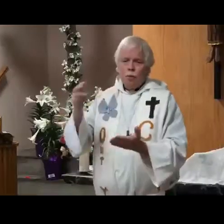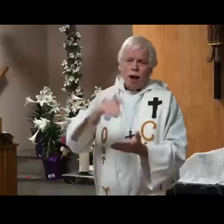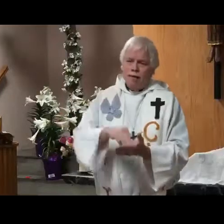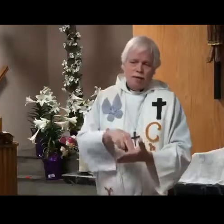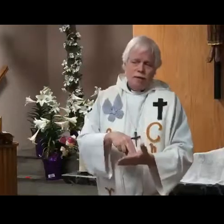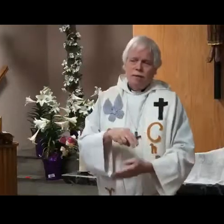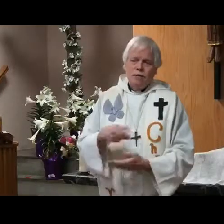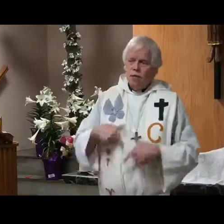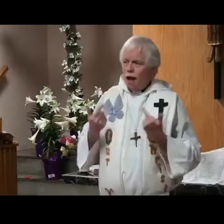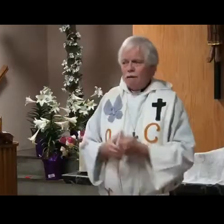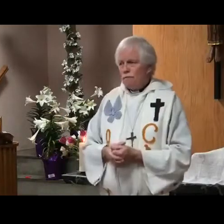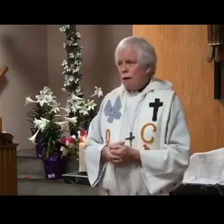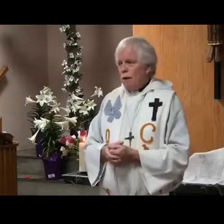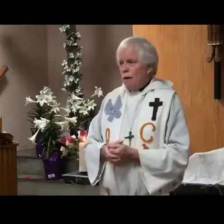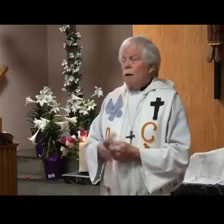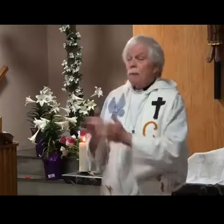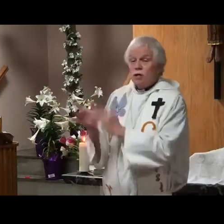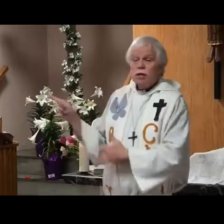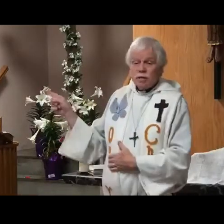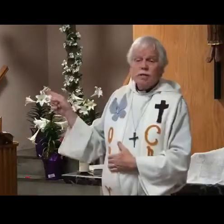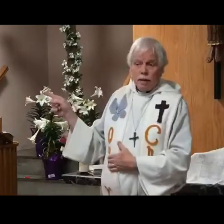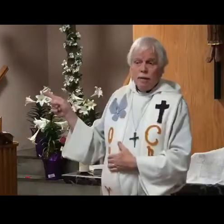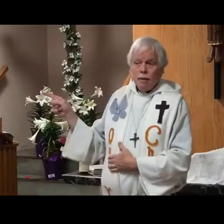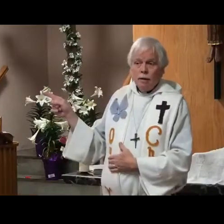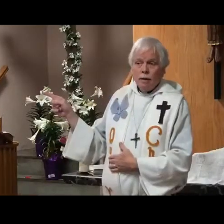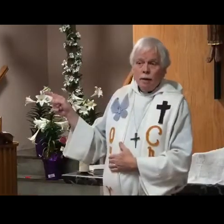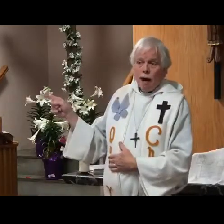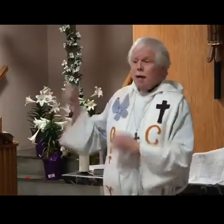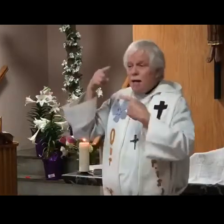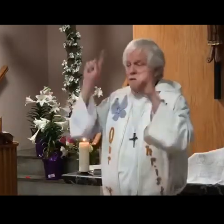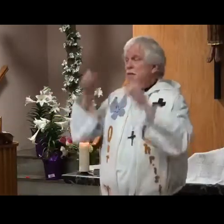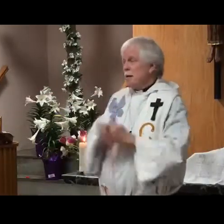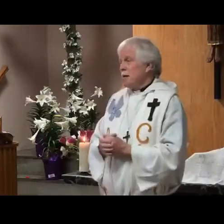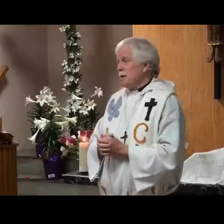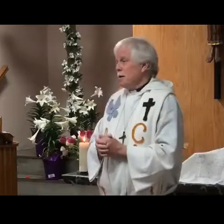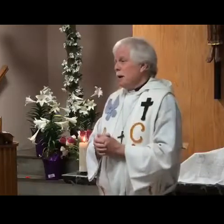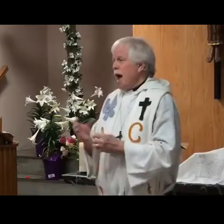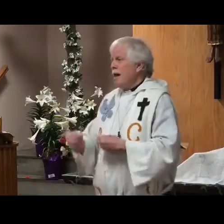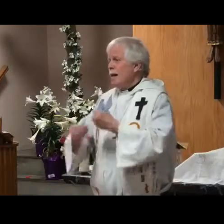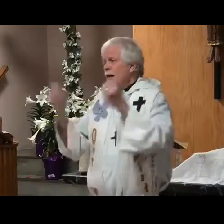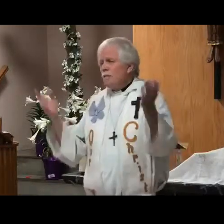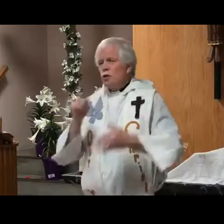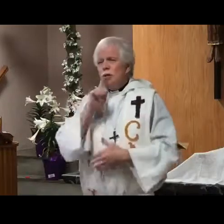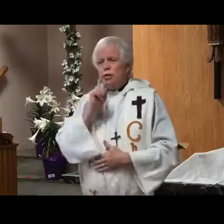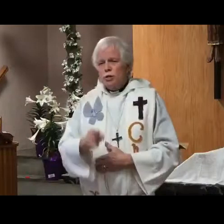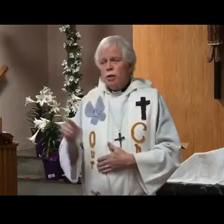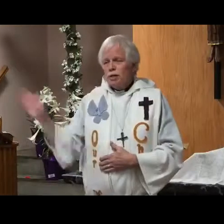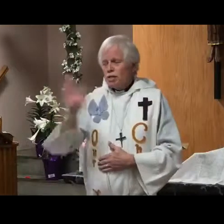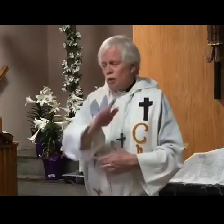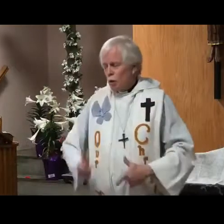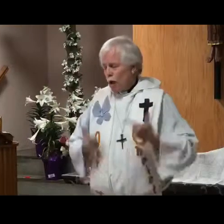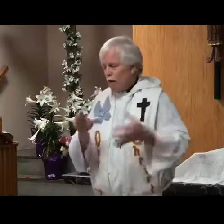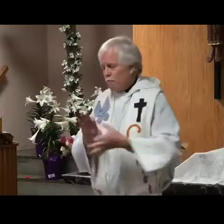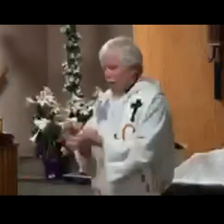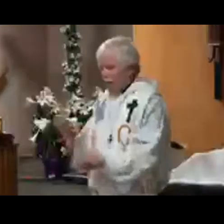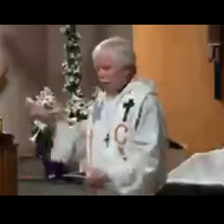die and rise to life, but Jesus did, and he succeeded, and he gives you the assurance